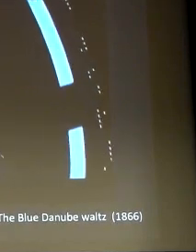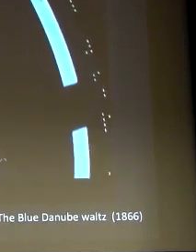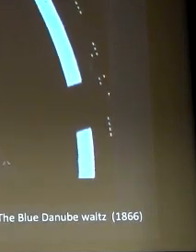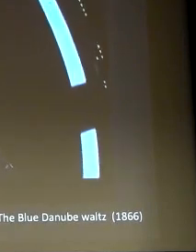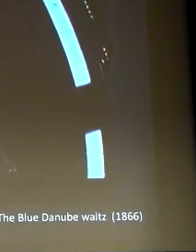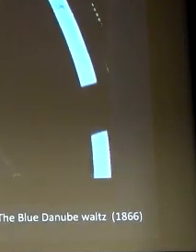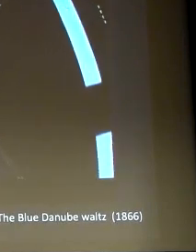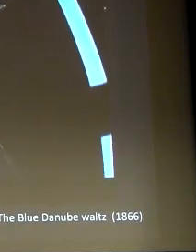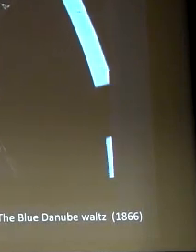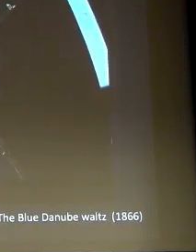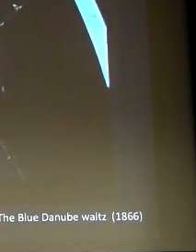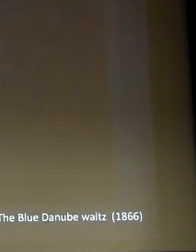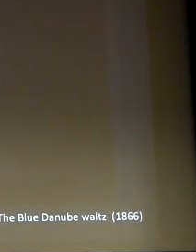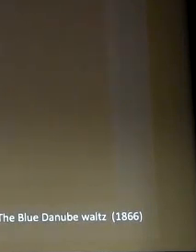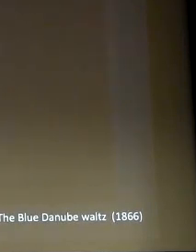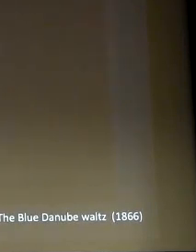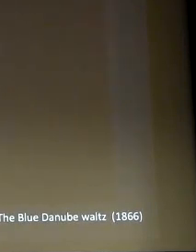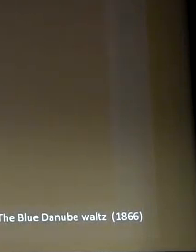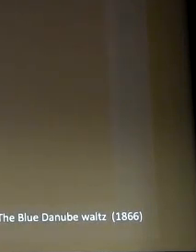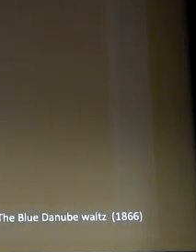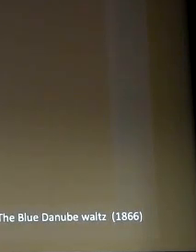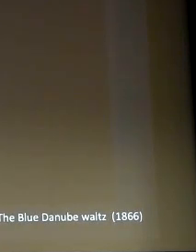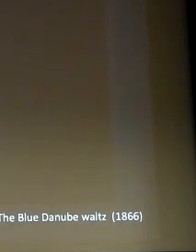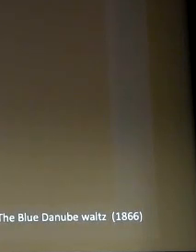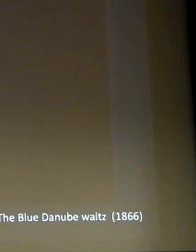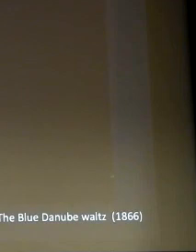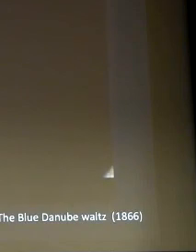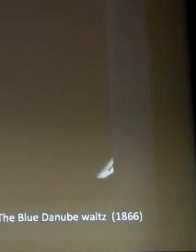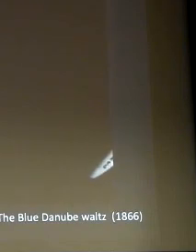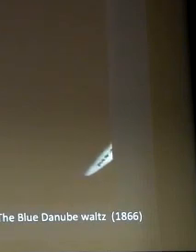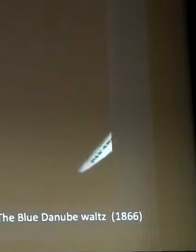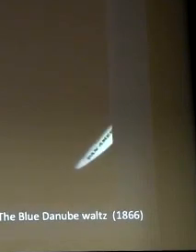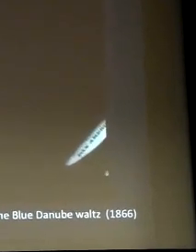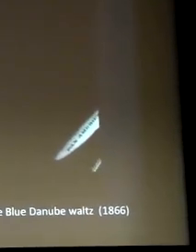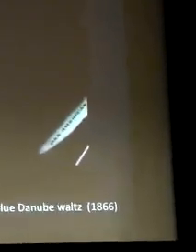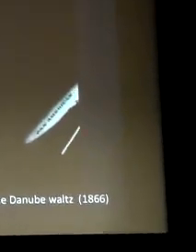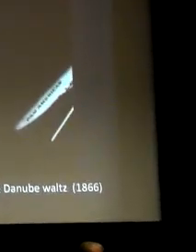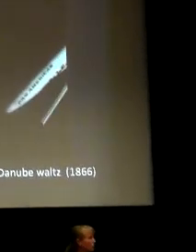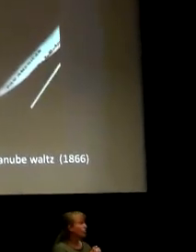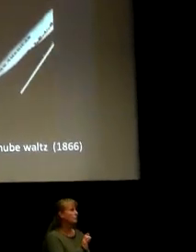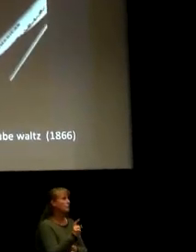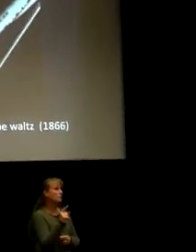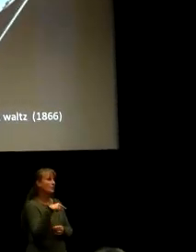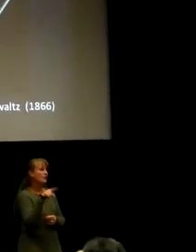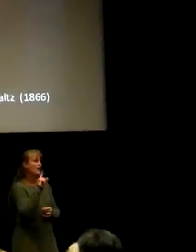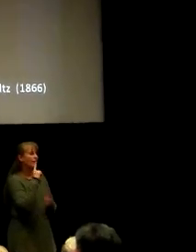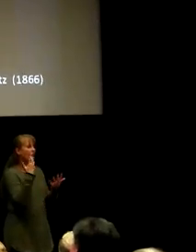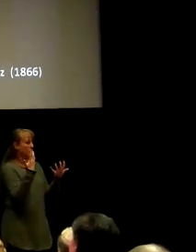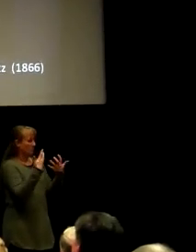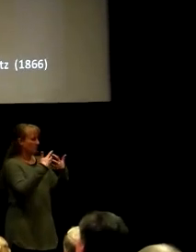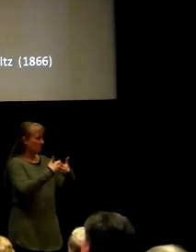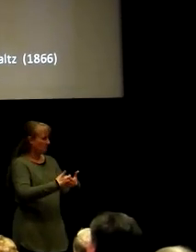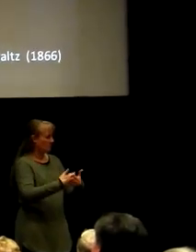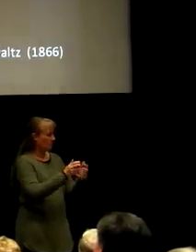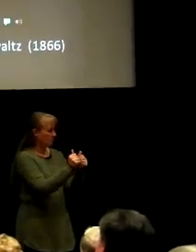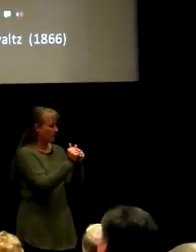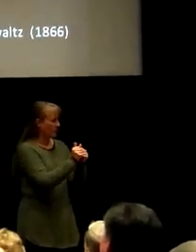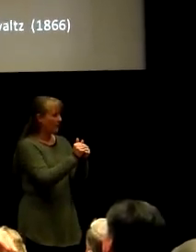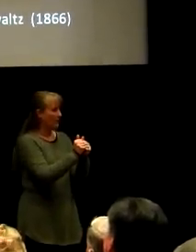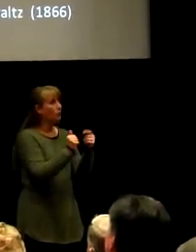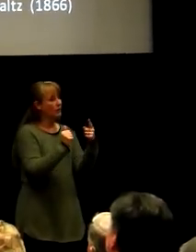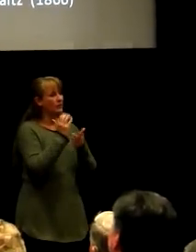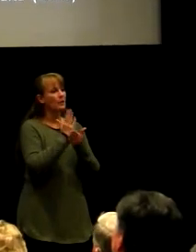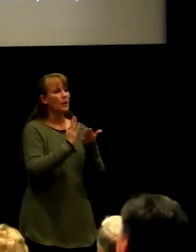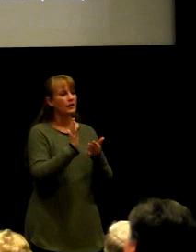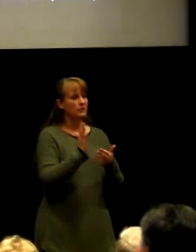has achieved in venturing into space. Technology and culture seem to have melded, have come together in this scene in